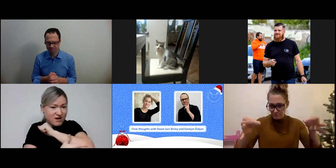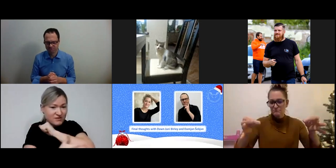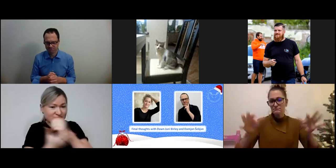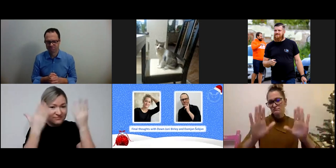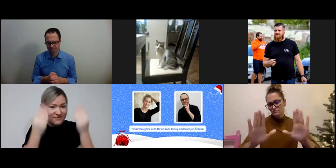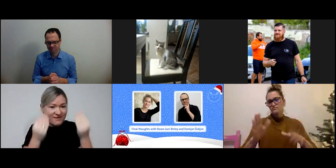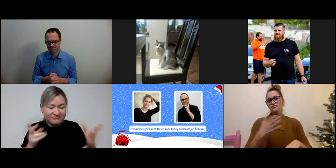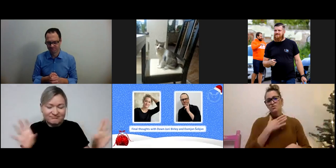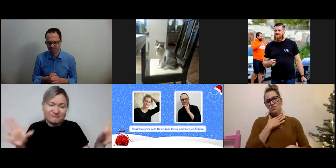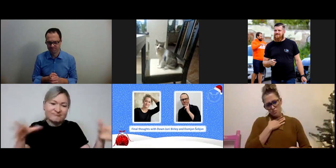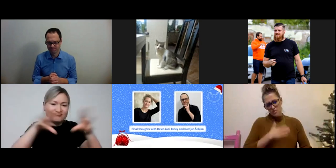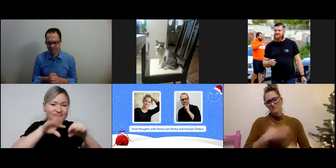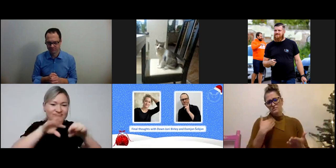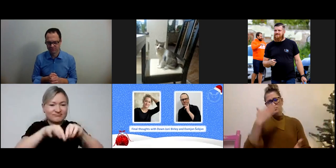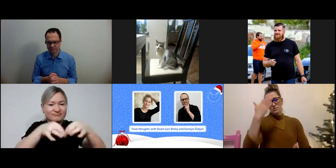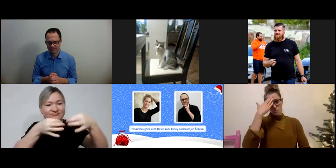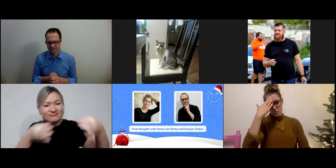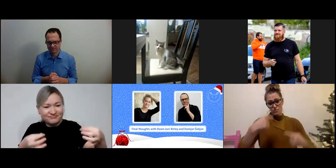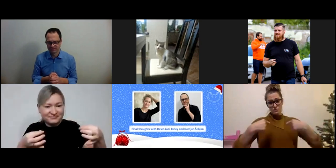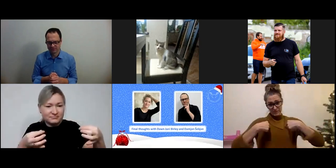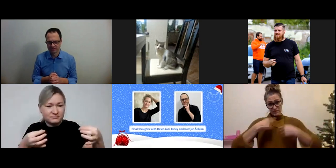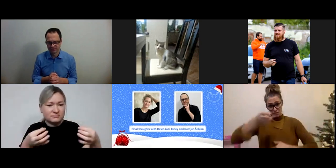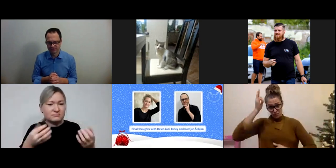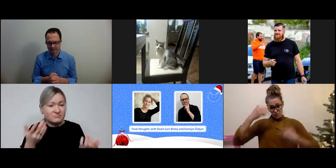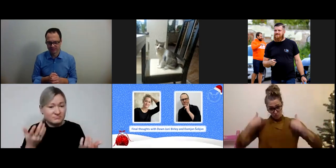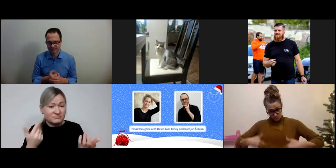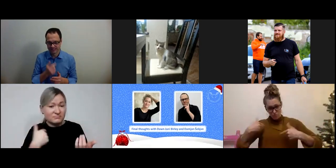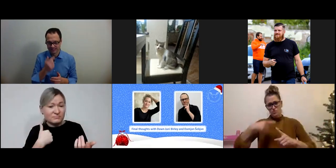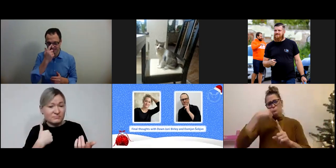today is the very last day.